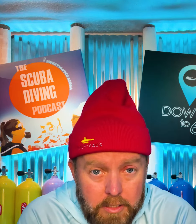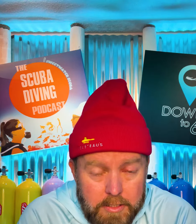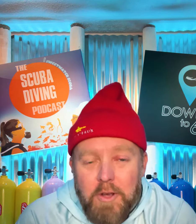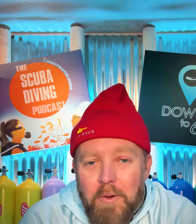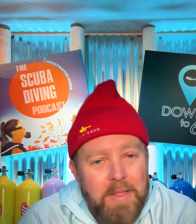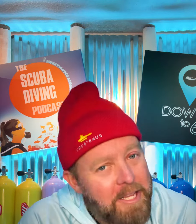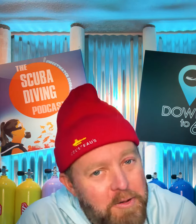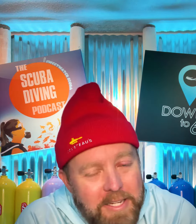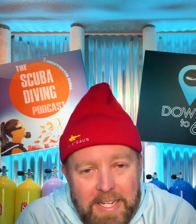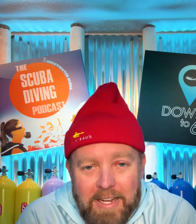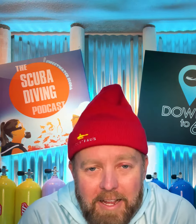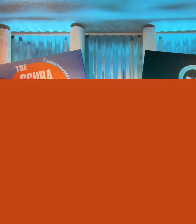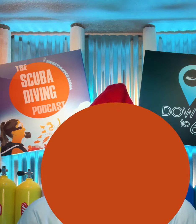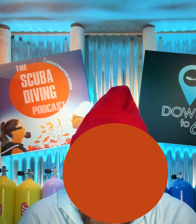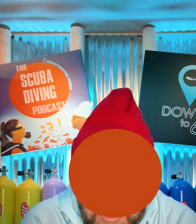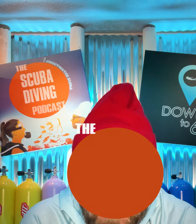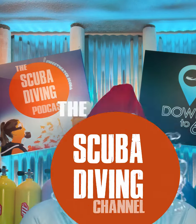does it. So thank you again, and let's jump in.